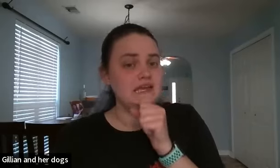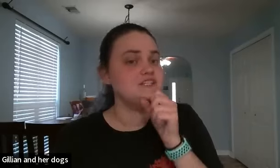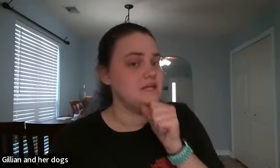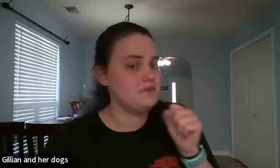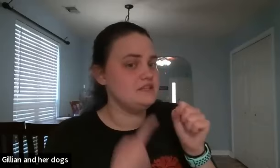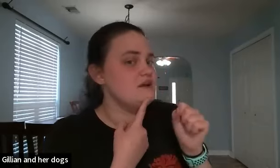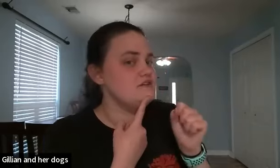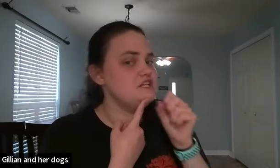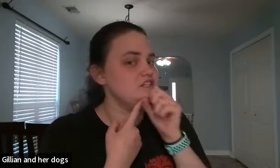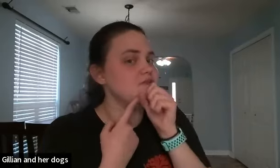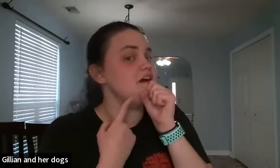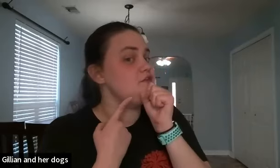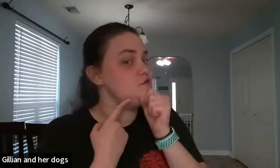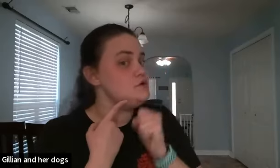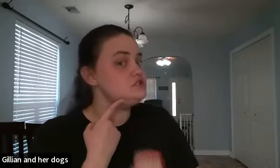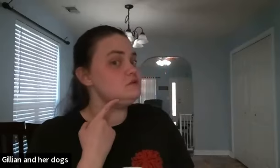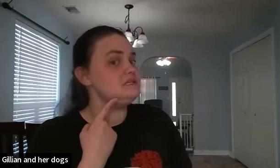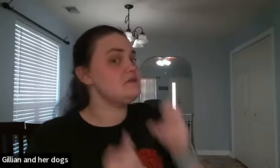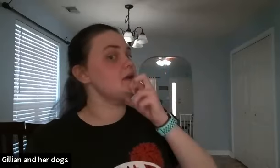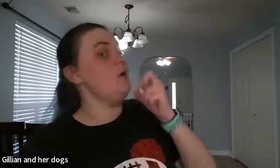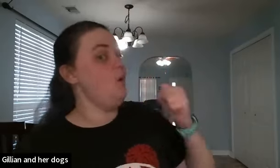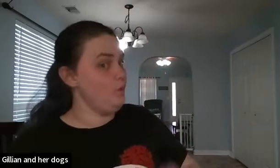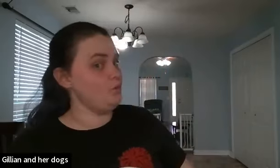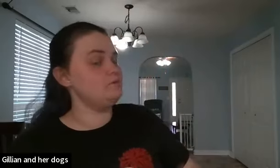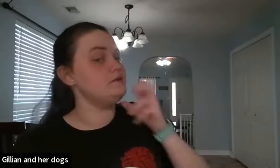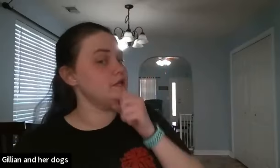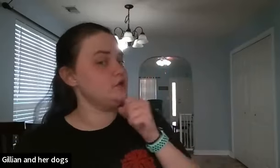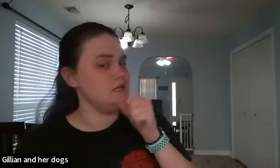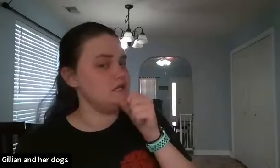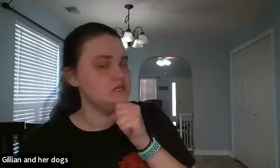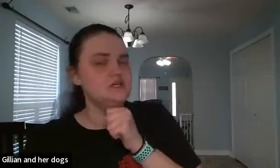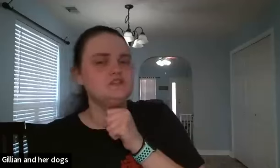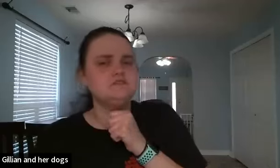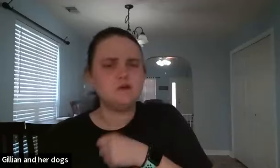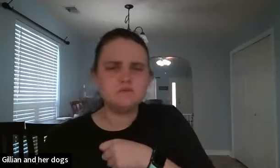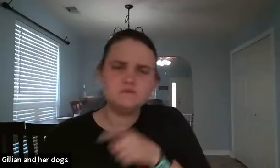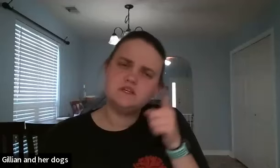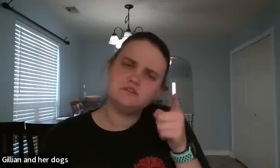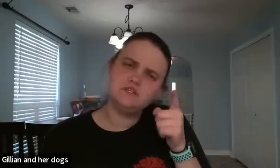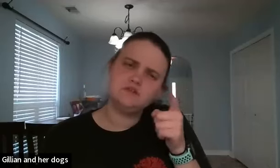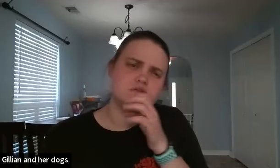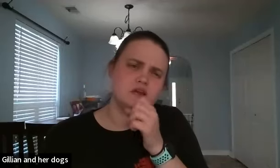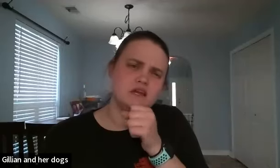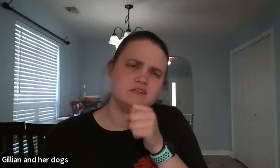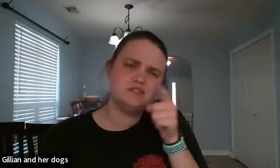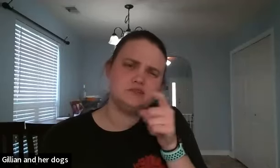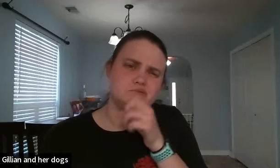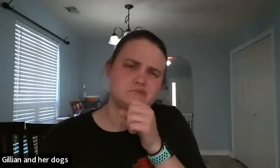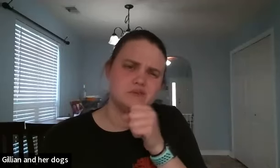Age. Yep. It's right on the chin. So it's not the full motion of going down like I'm old, but like your age. So if someone comes up to you and goes, your